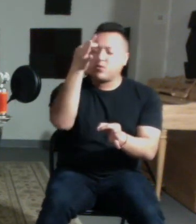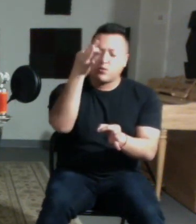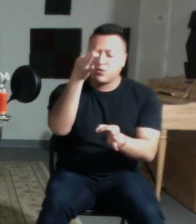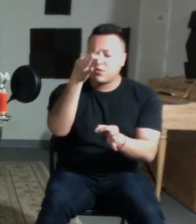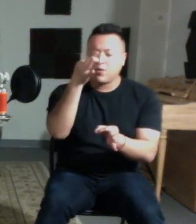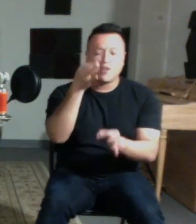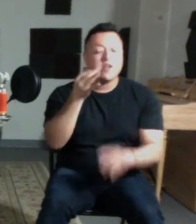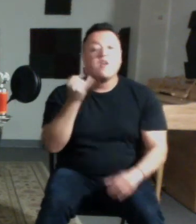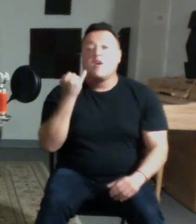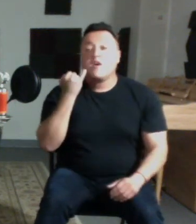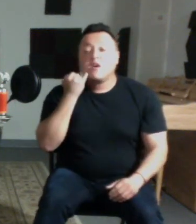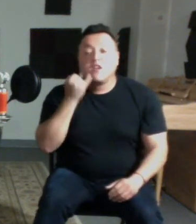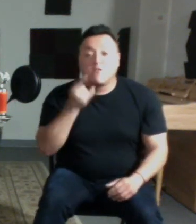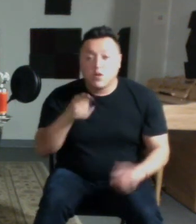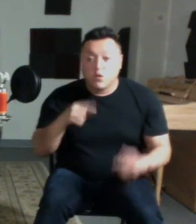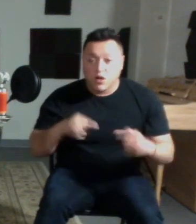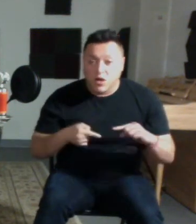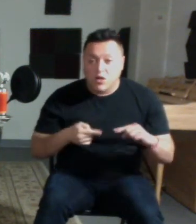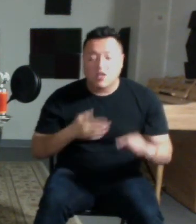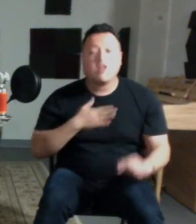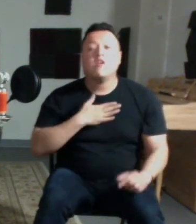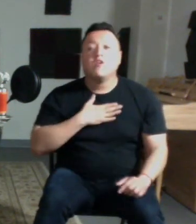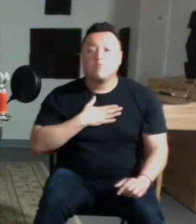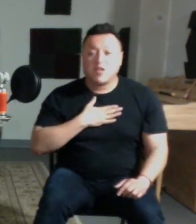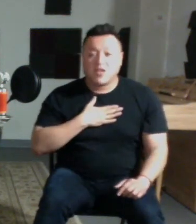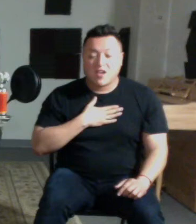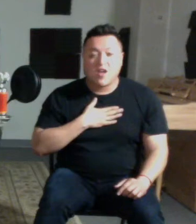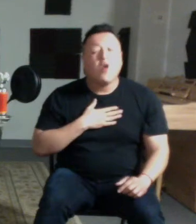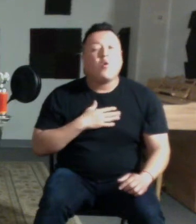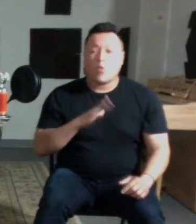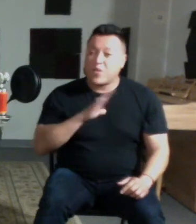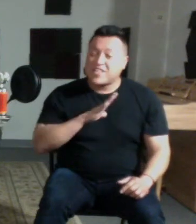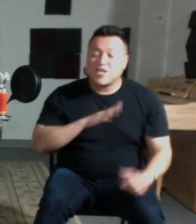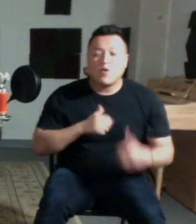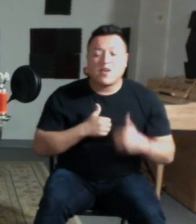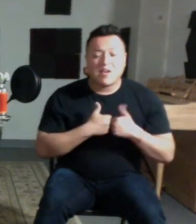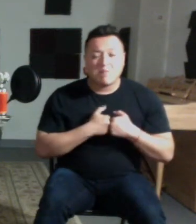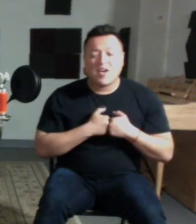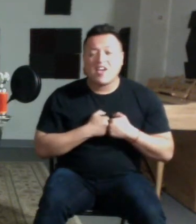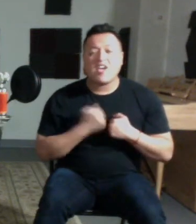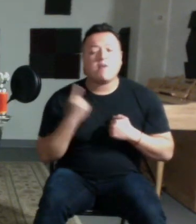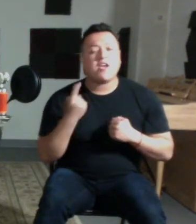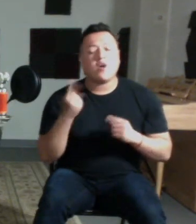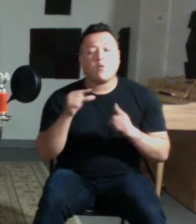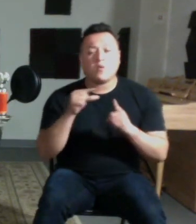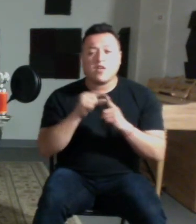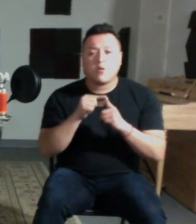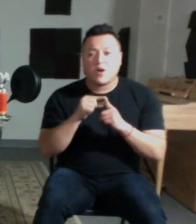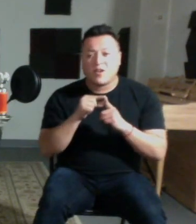soul. And if you hurt me, oh, that's okay, baby.